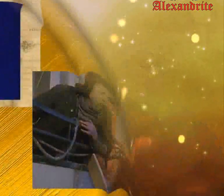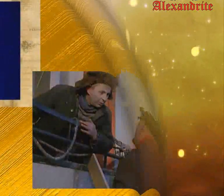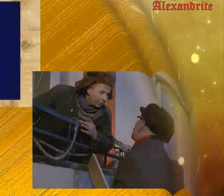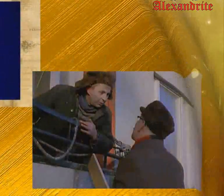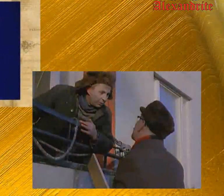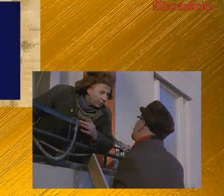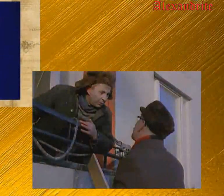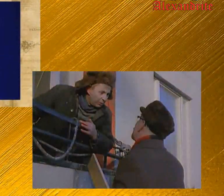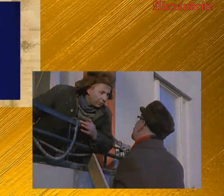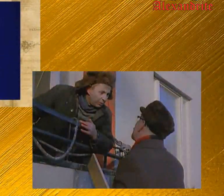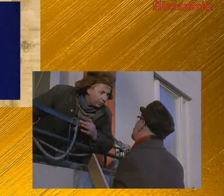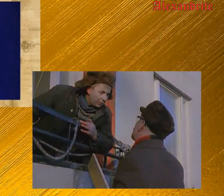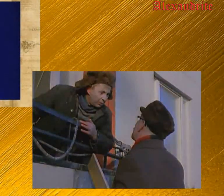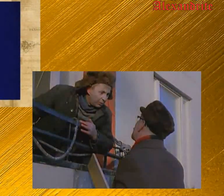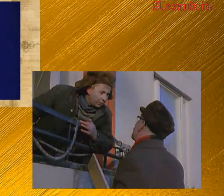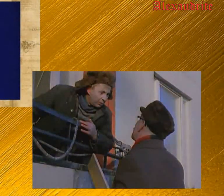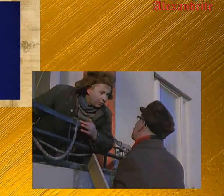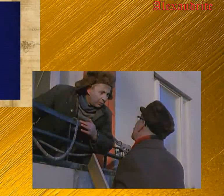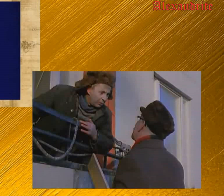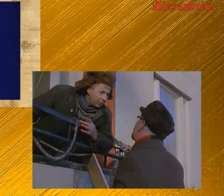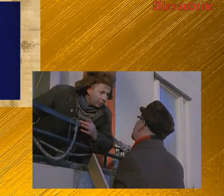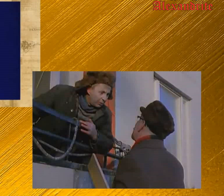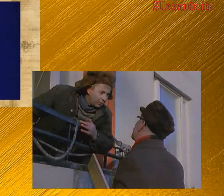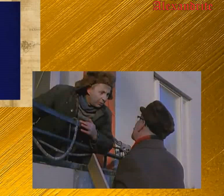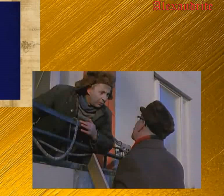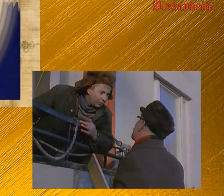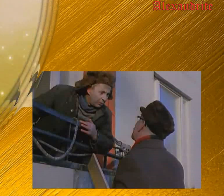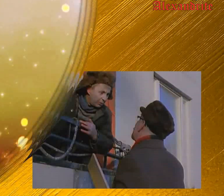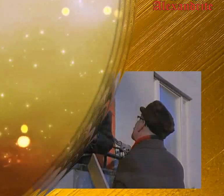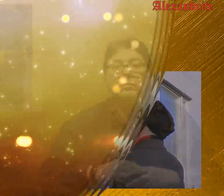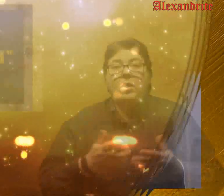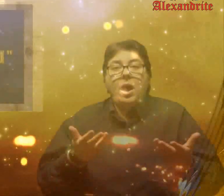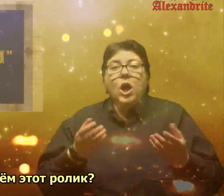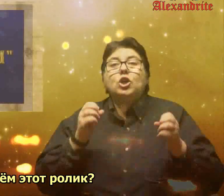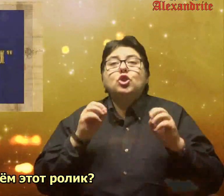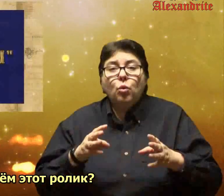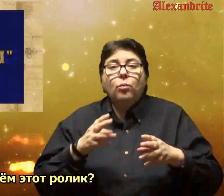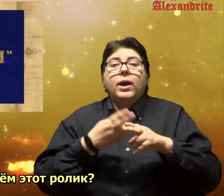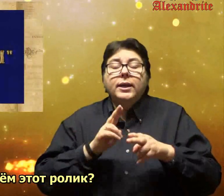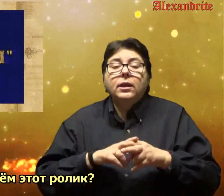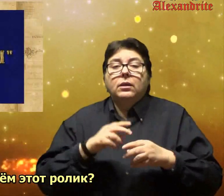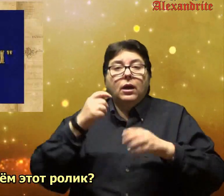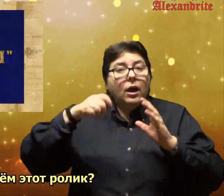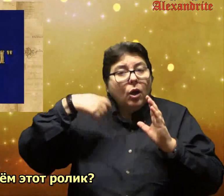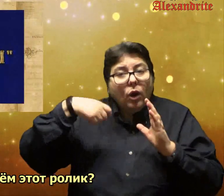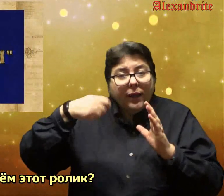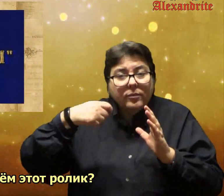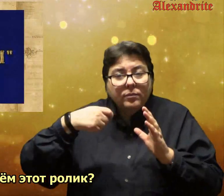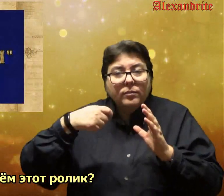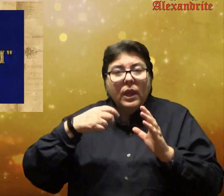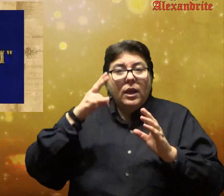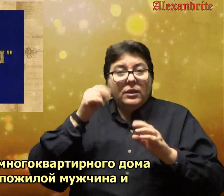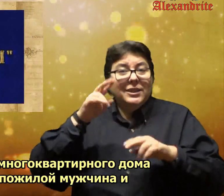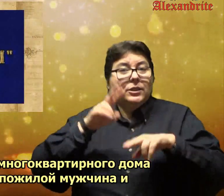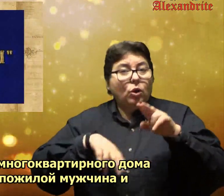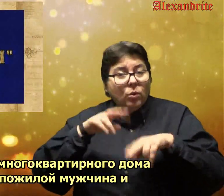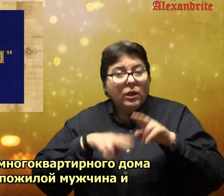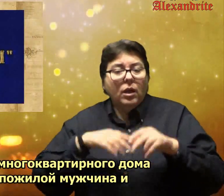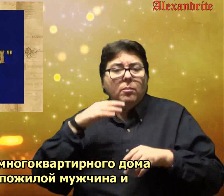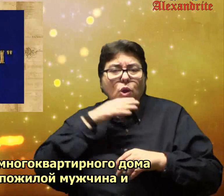Take what you want from me I'll give you everything All that and